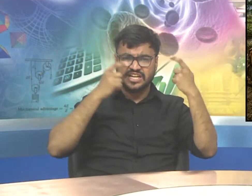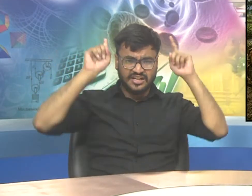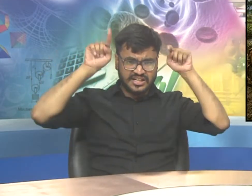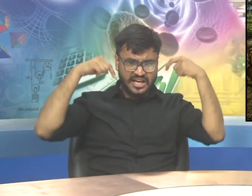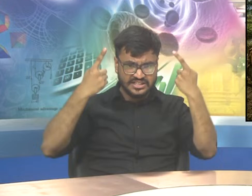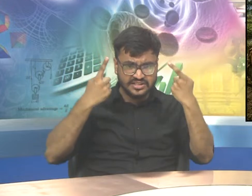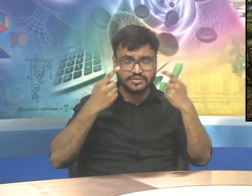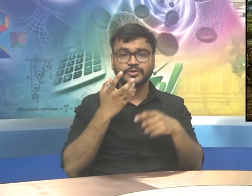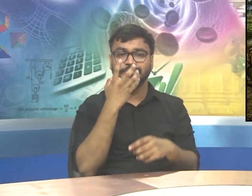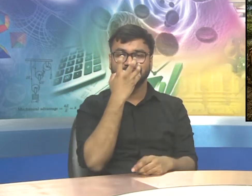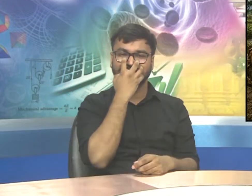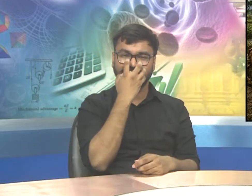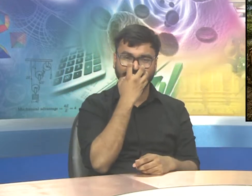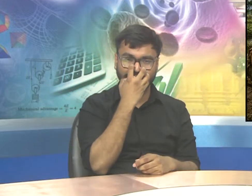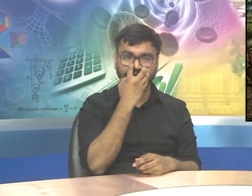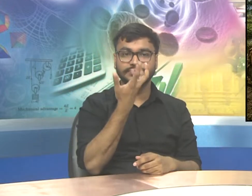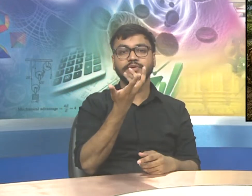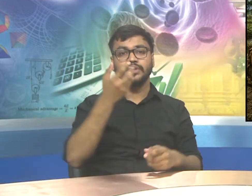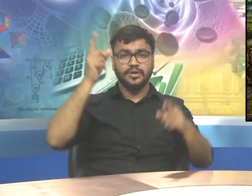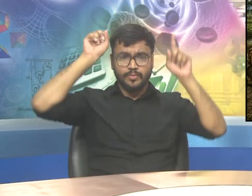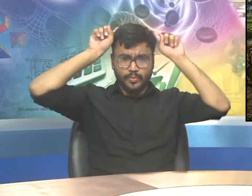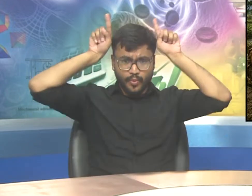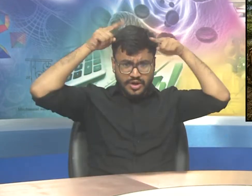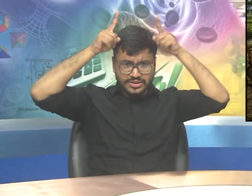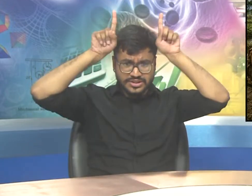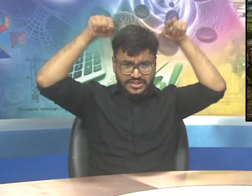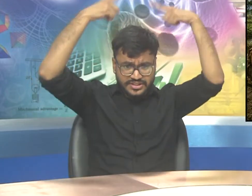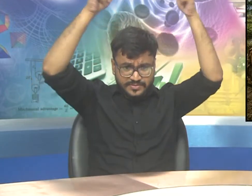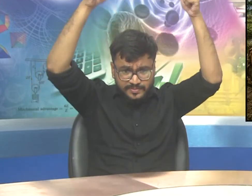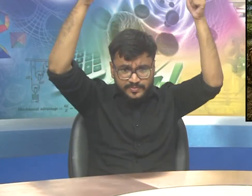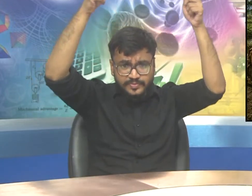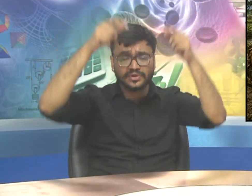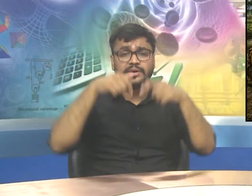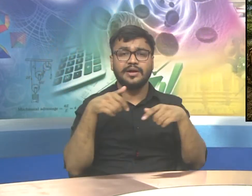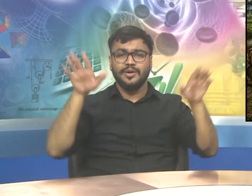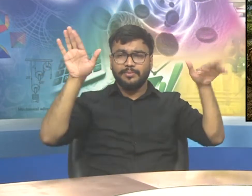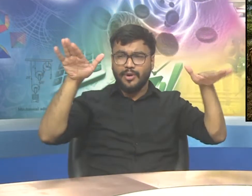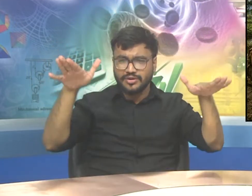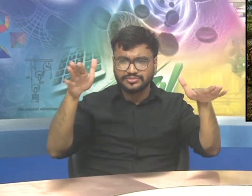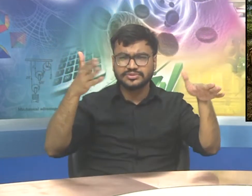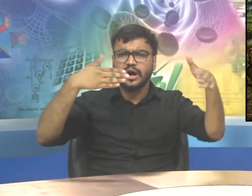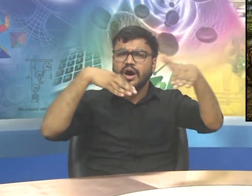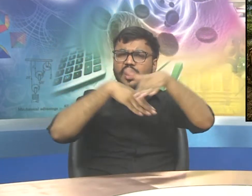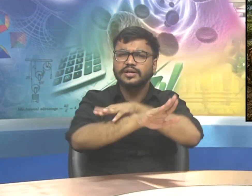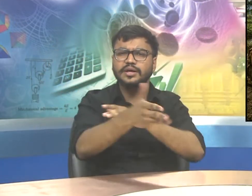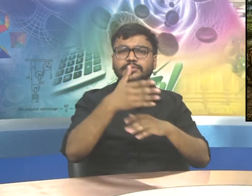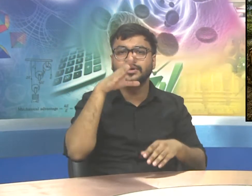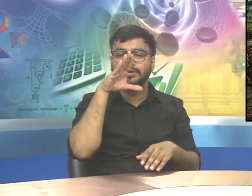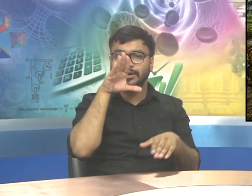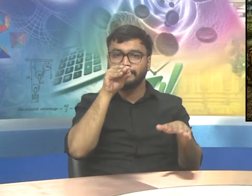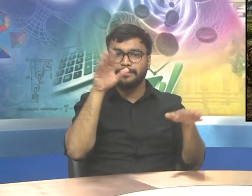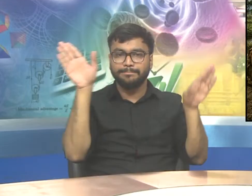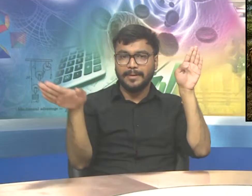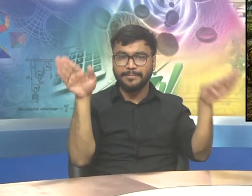Humans also kept animals for food such as goat, sheep,